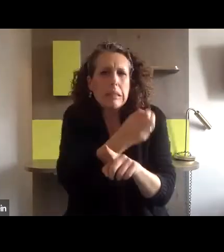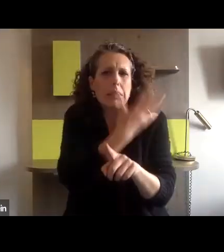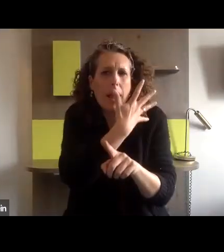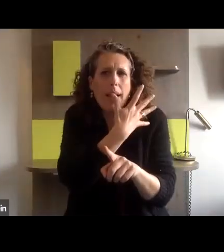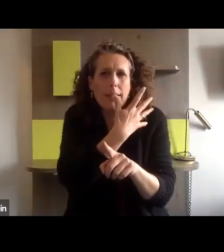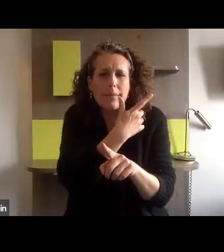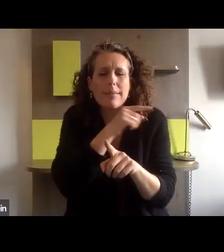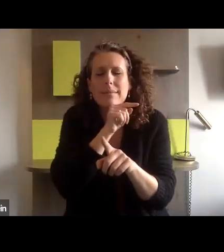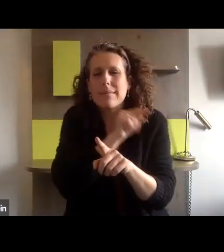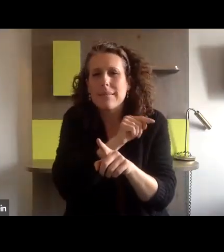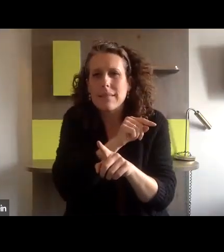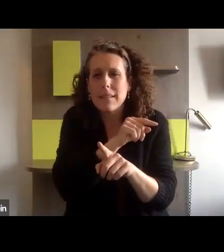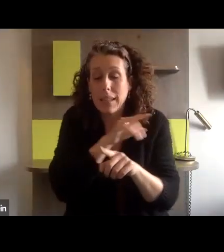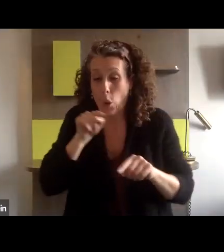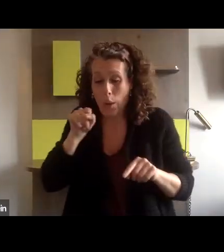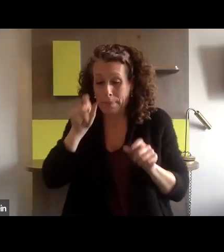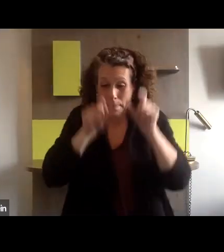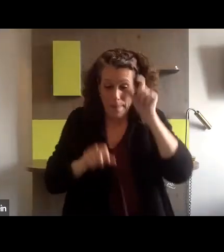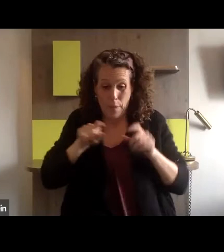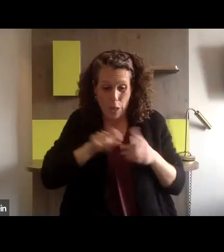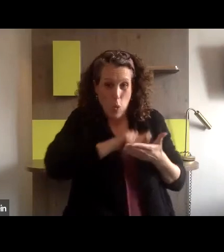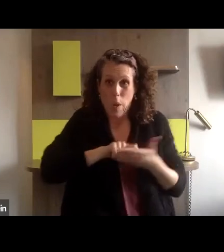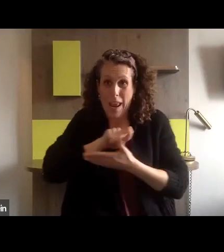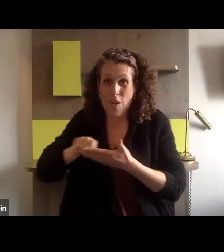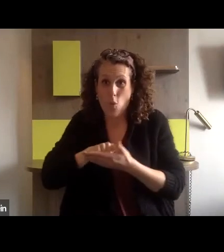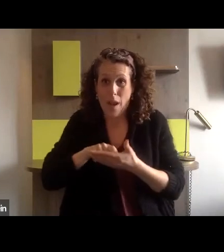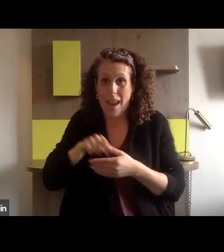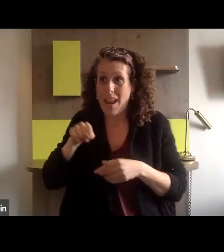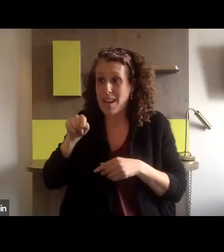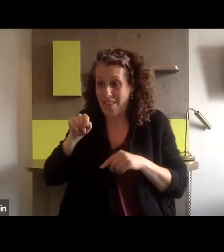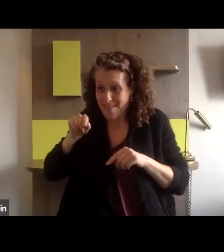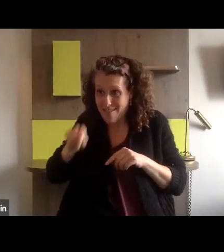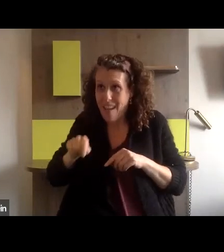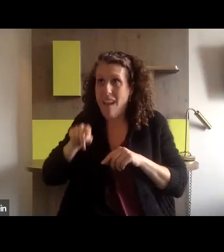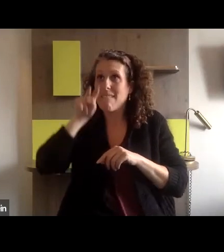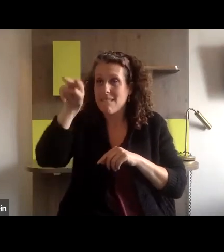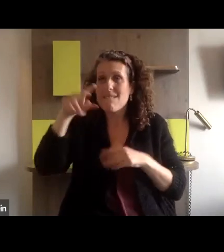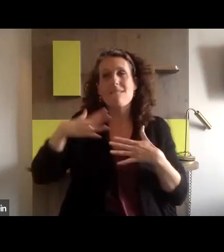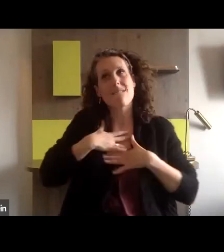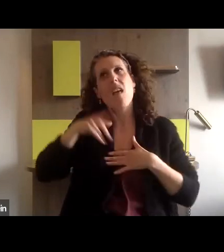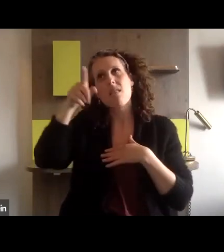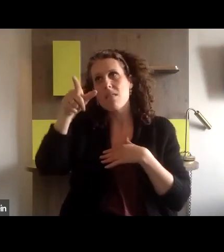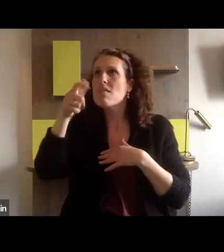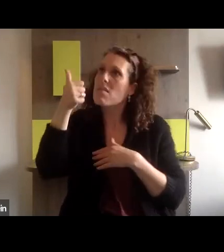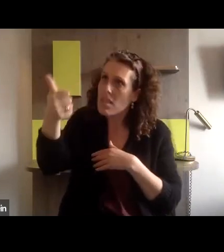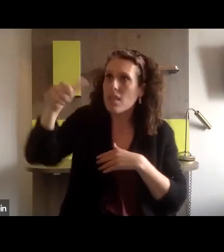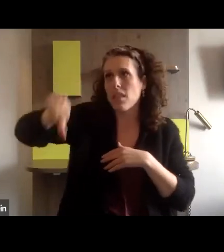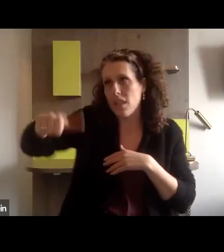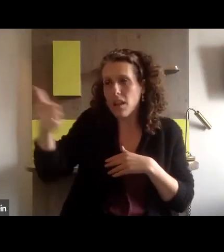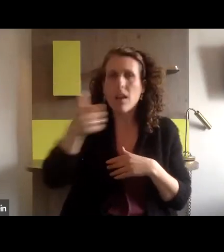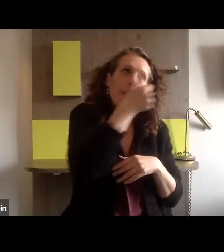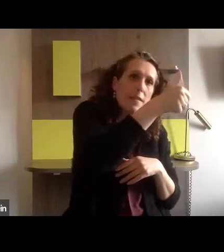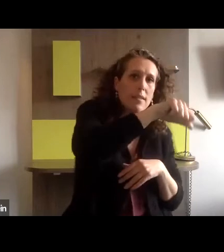strictly those raters interpreted the criterion of correctness. And it triggered really a lot of thinking, a